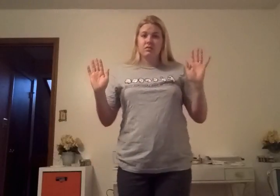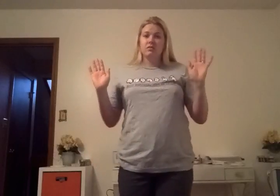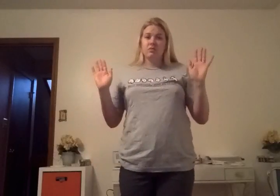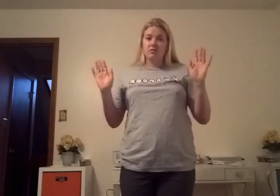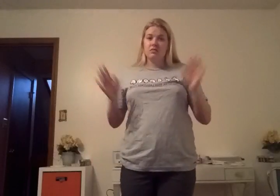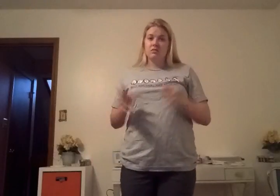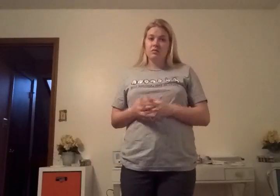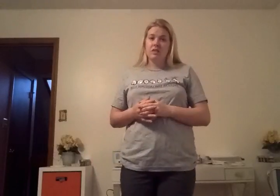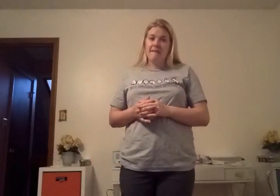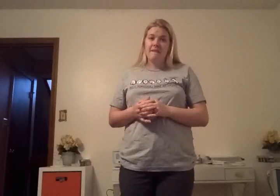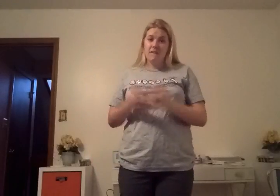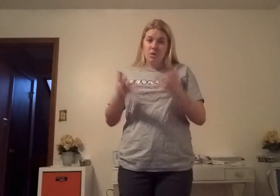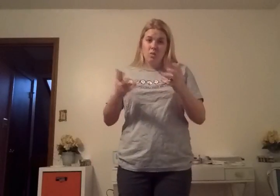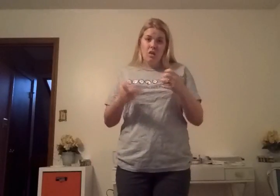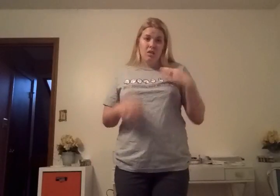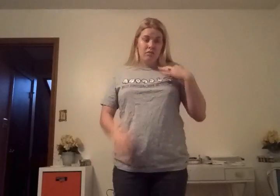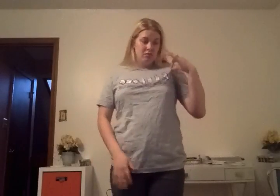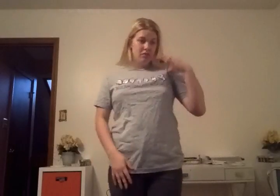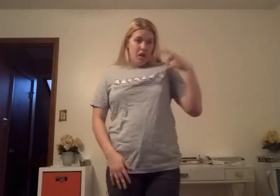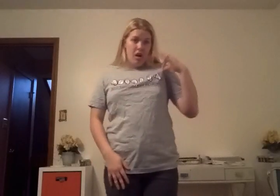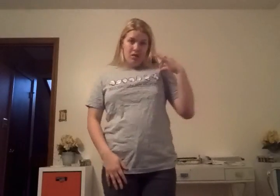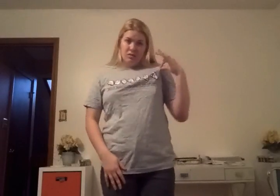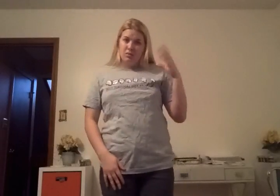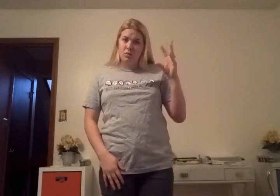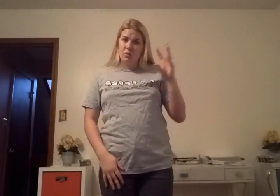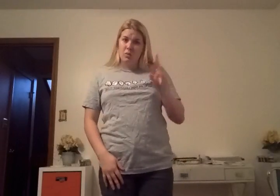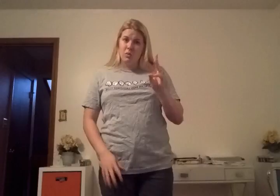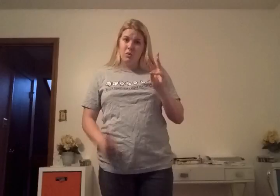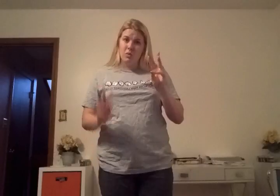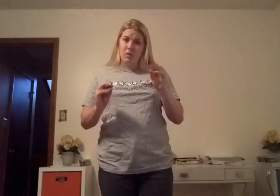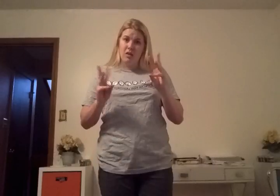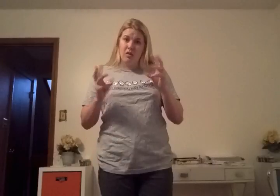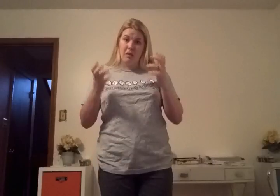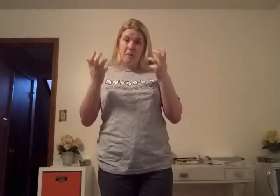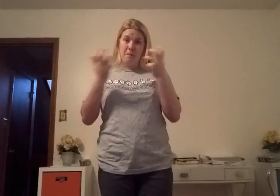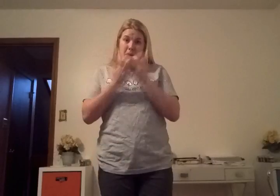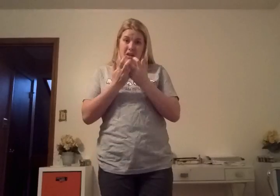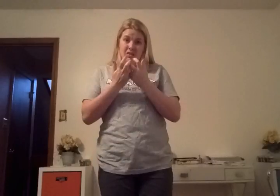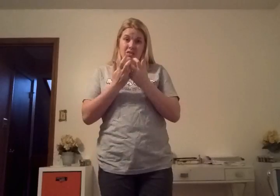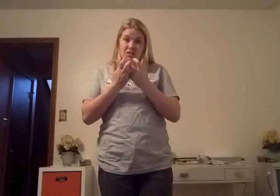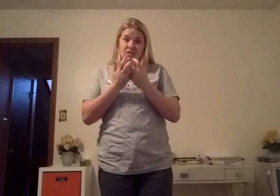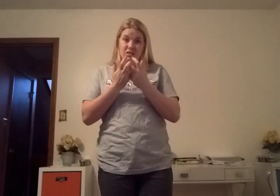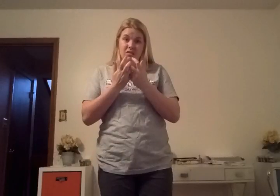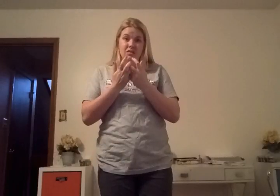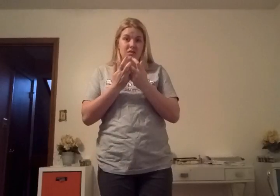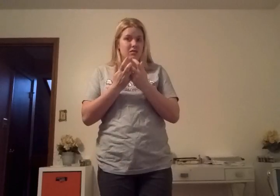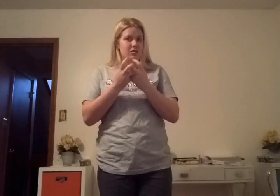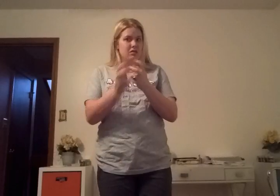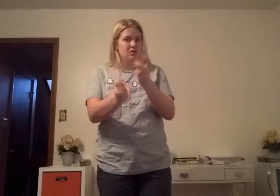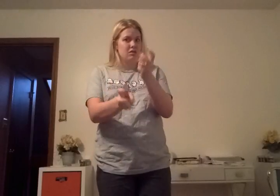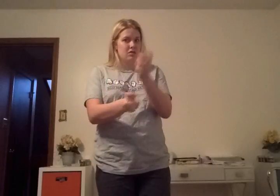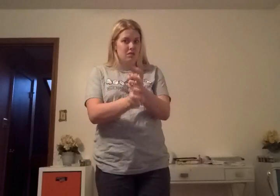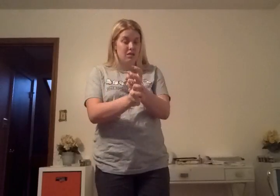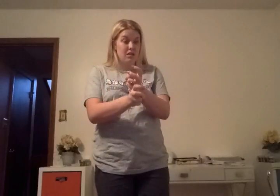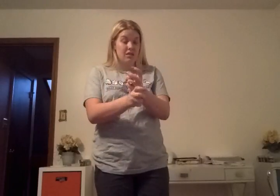alone somebody wanting to volunteer, it is incredibly difficult to find a match. The fact that she was a match, that's